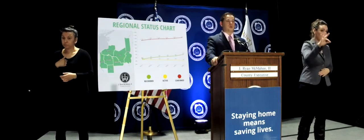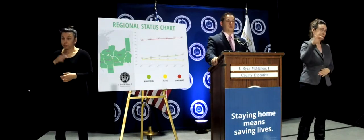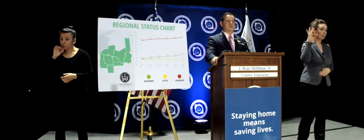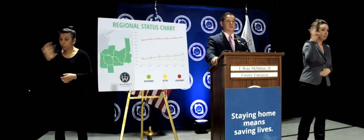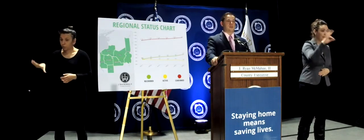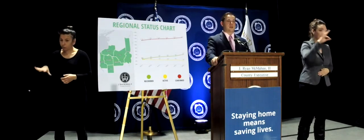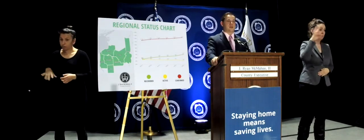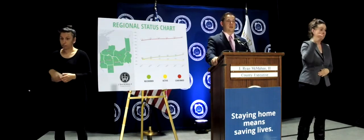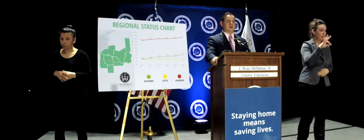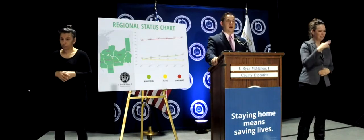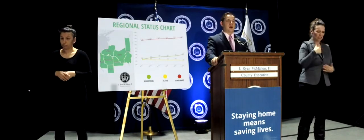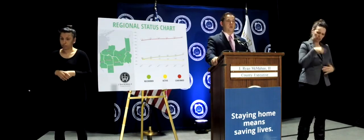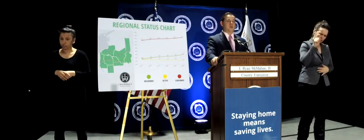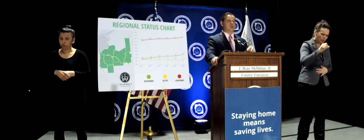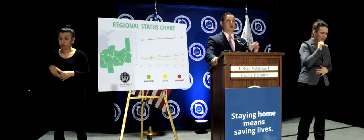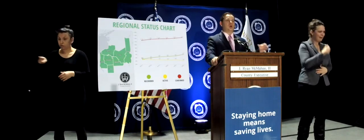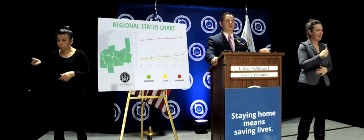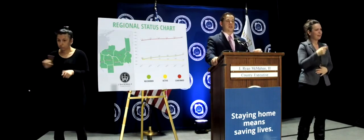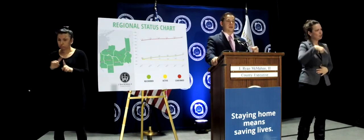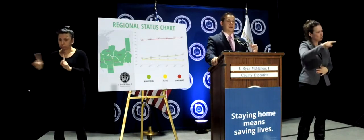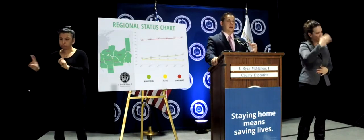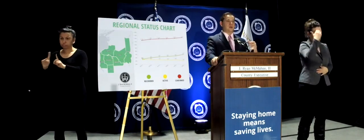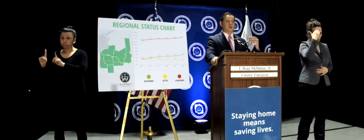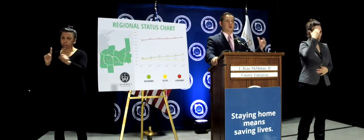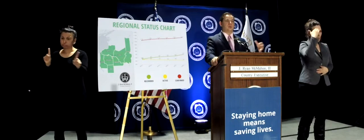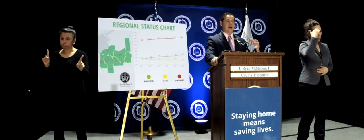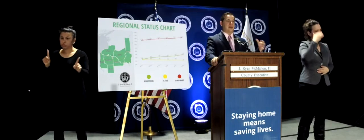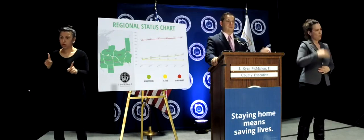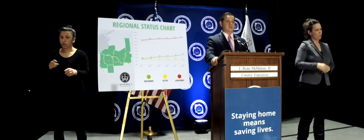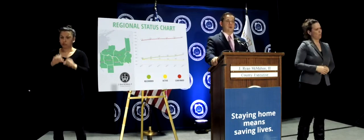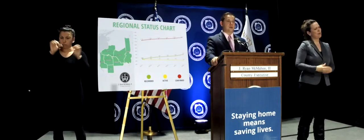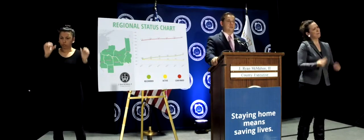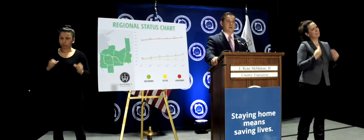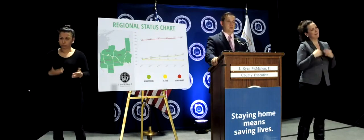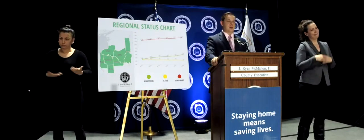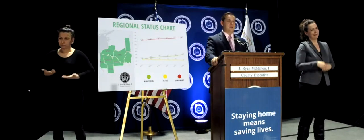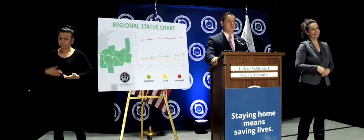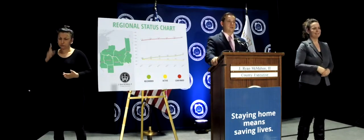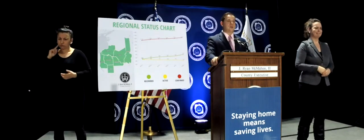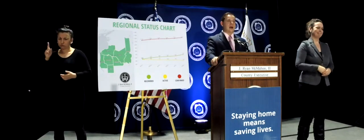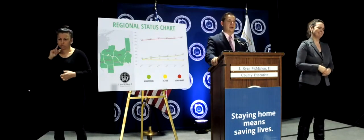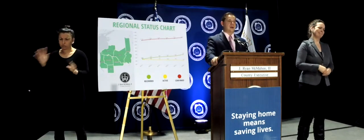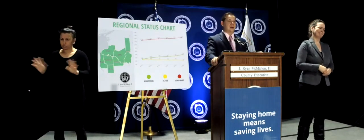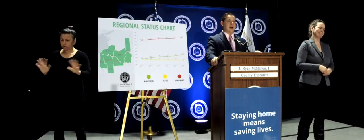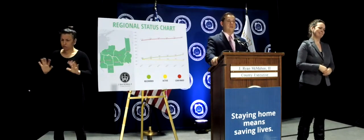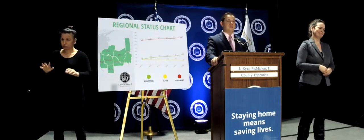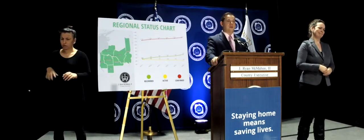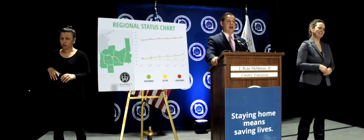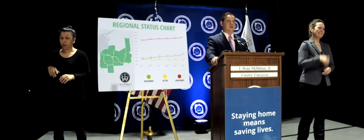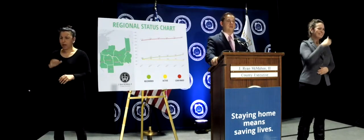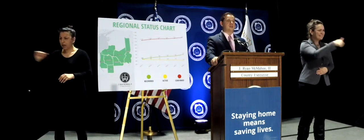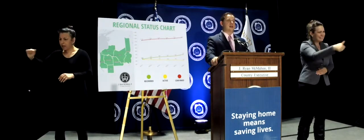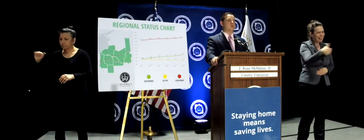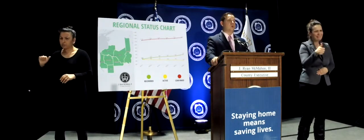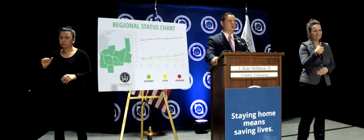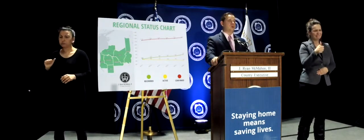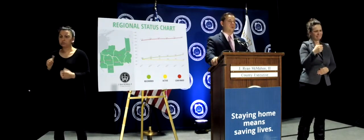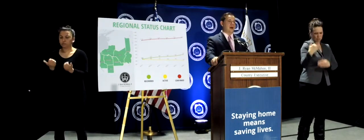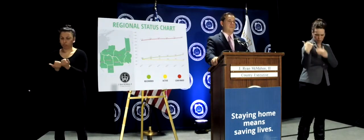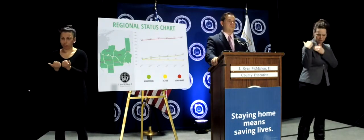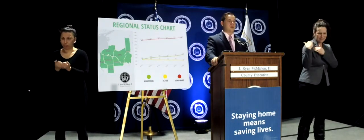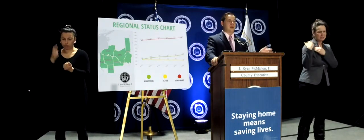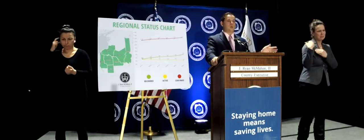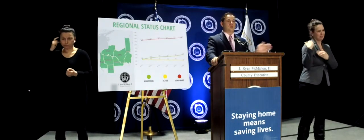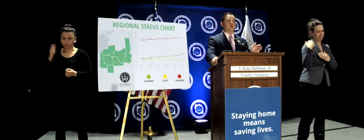more social distancing within your own calendar and your own lives. You don't need me to do that. You can do that. I have every confidence that we will